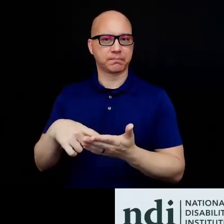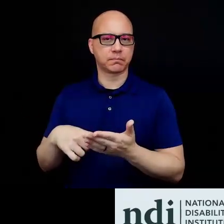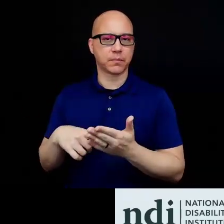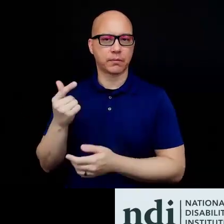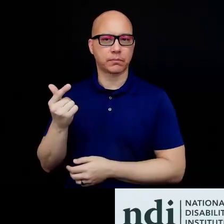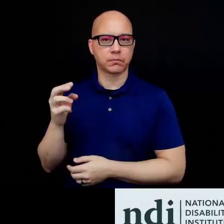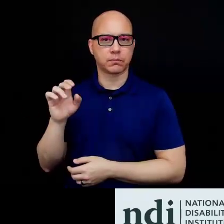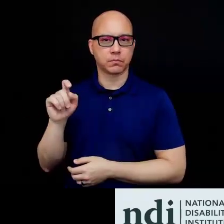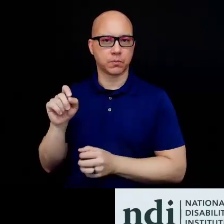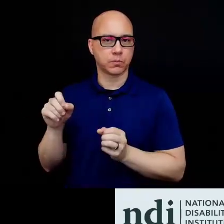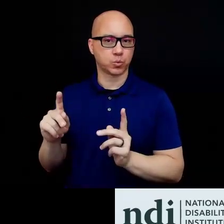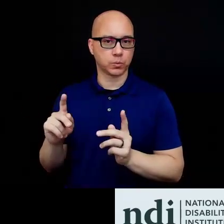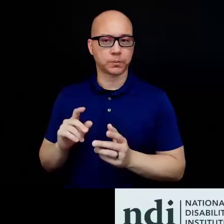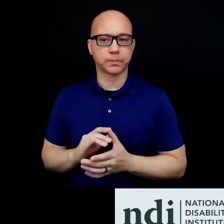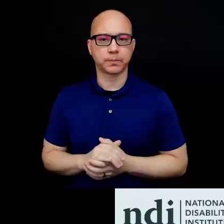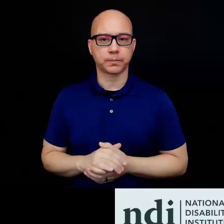grant opportunities